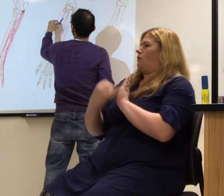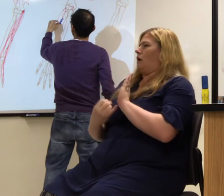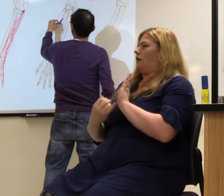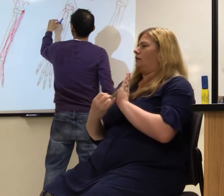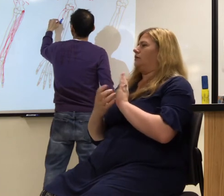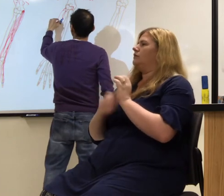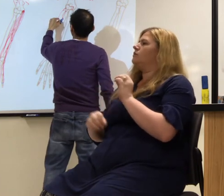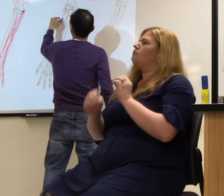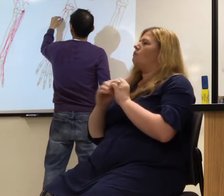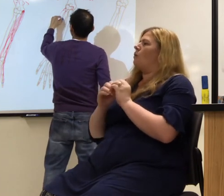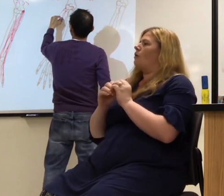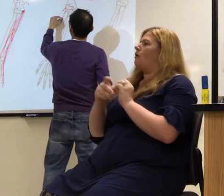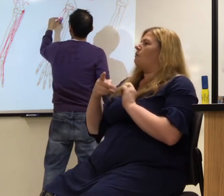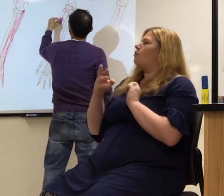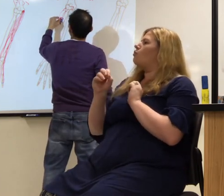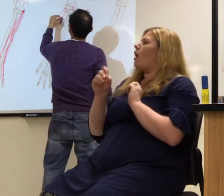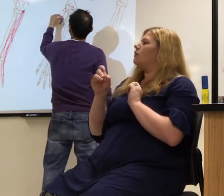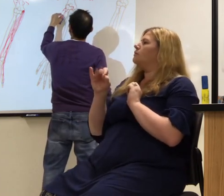Okay. Kind of more like that.